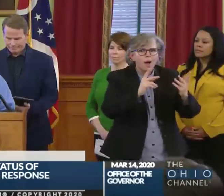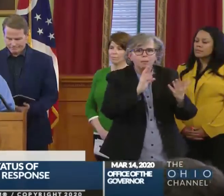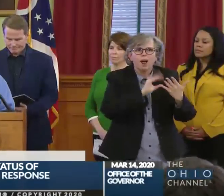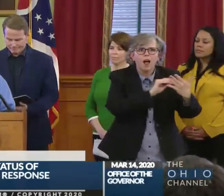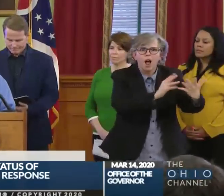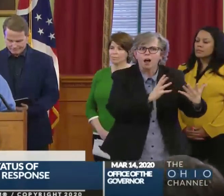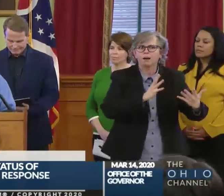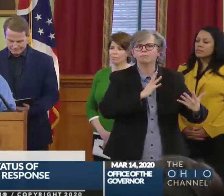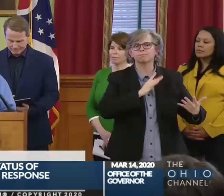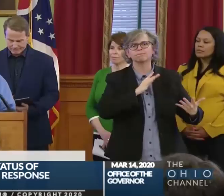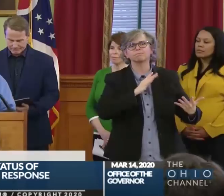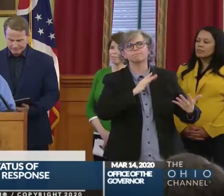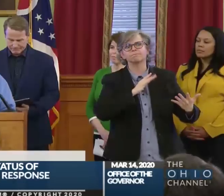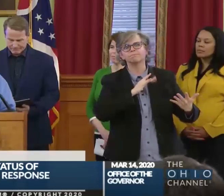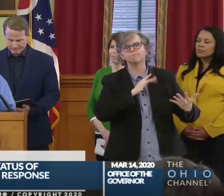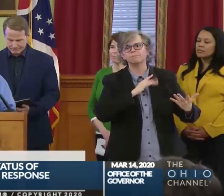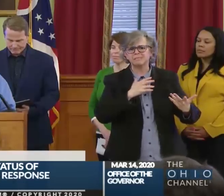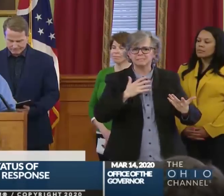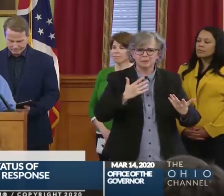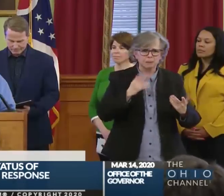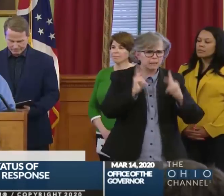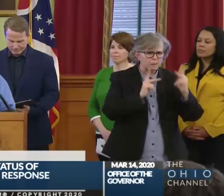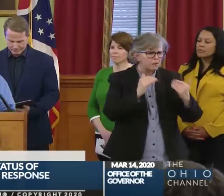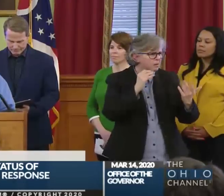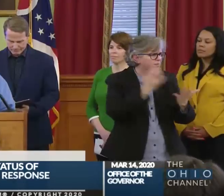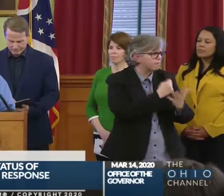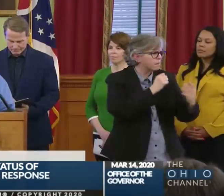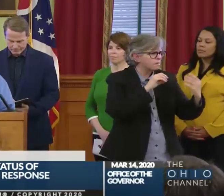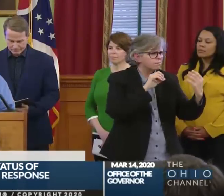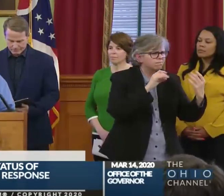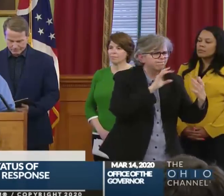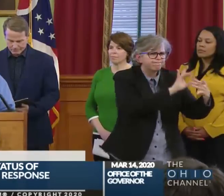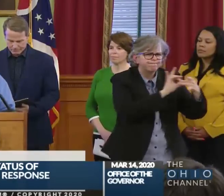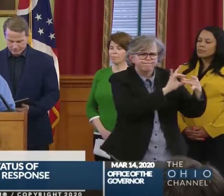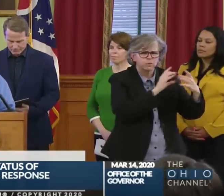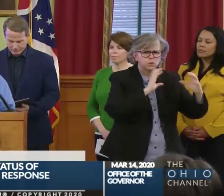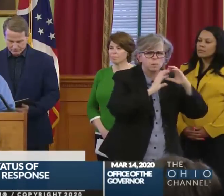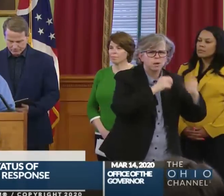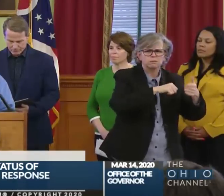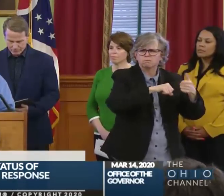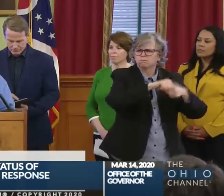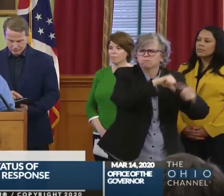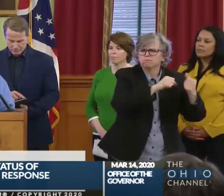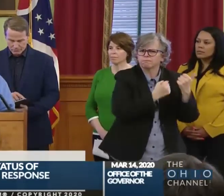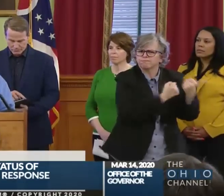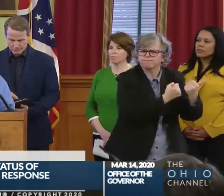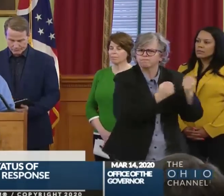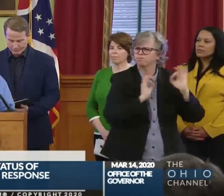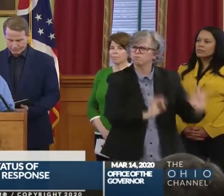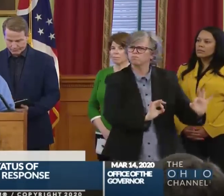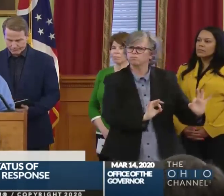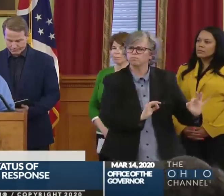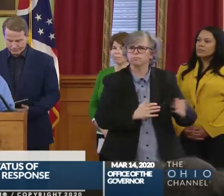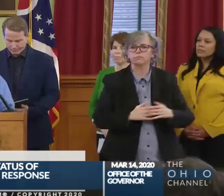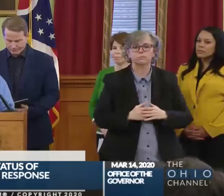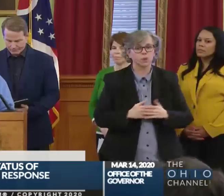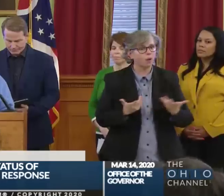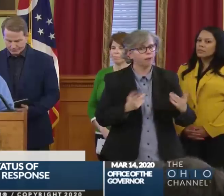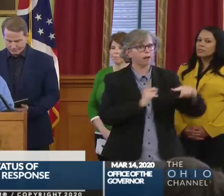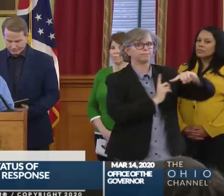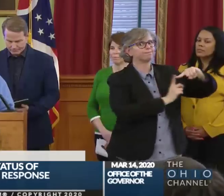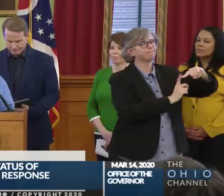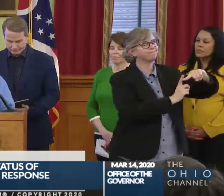ability to communicate with people move forward, and we'll probably never really move back completely. So that's probably a good thing.